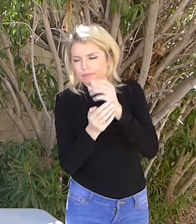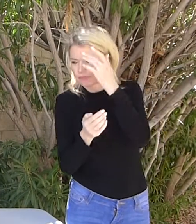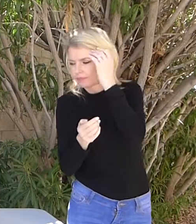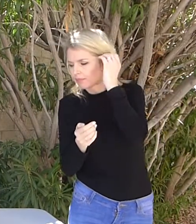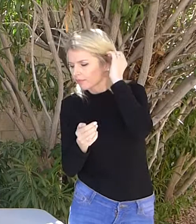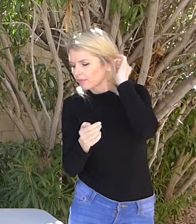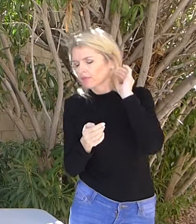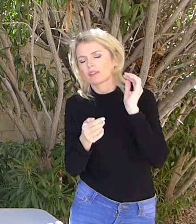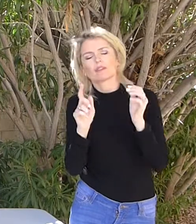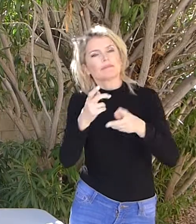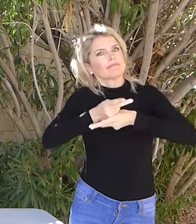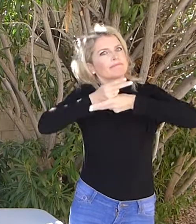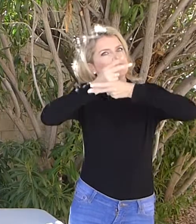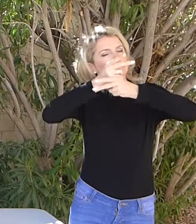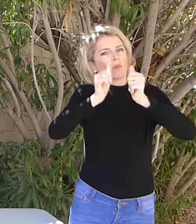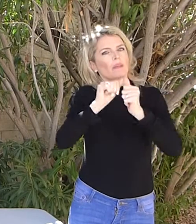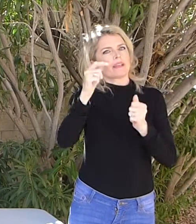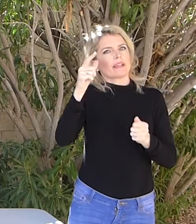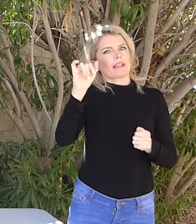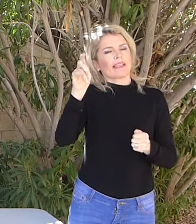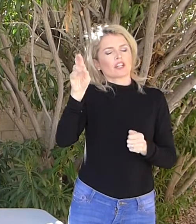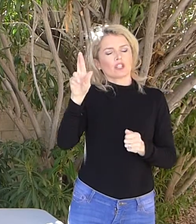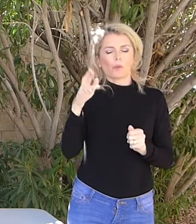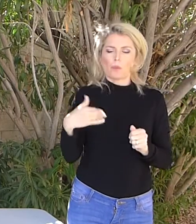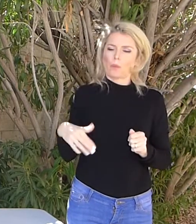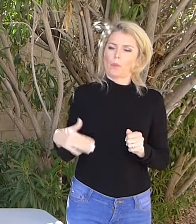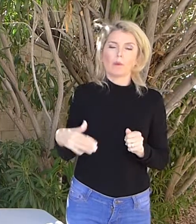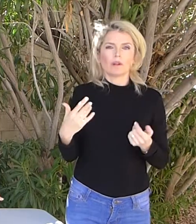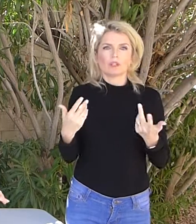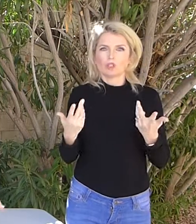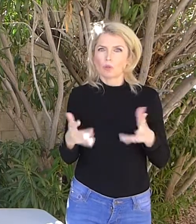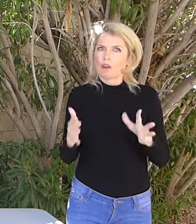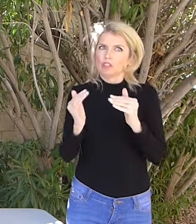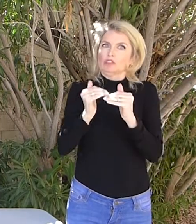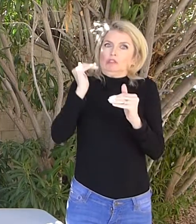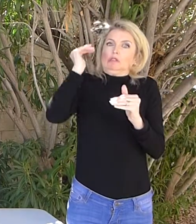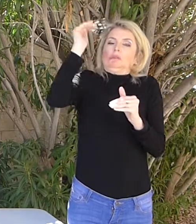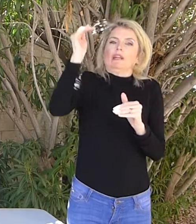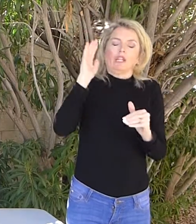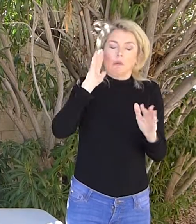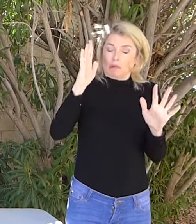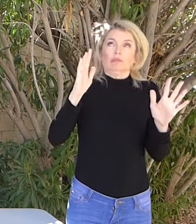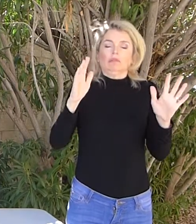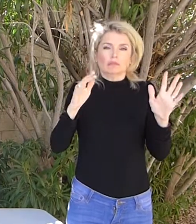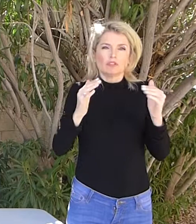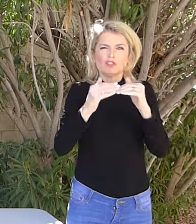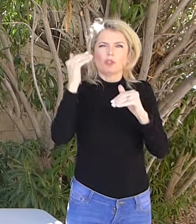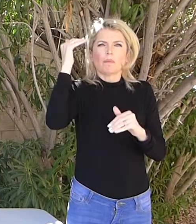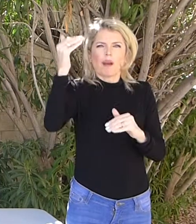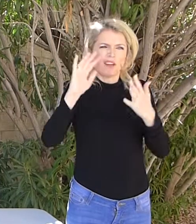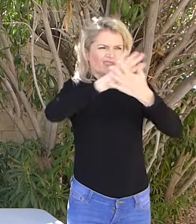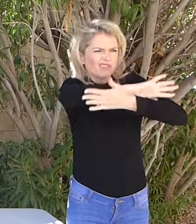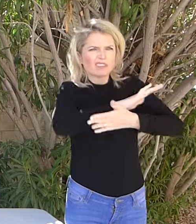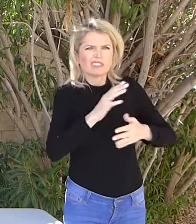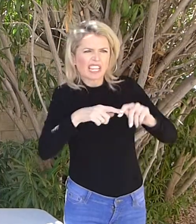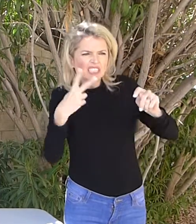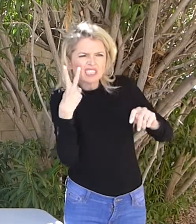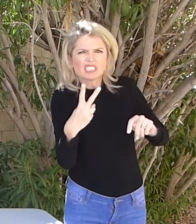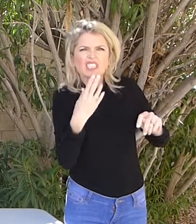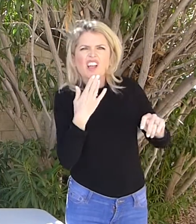You need to be real careful about this, about the glitter situation. You don't want it too much because it will cover up your paint. I just kind of take